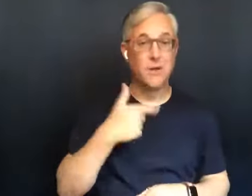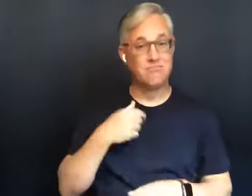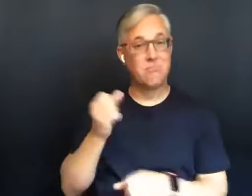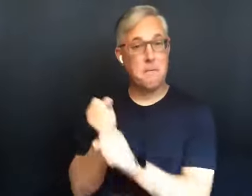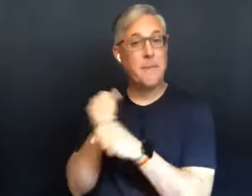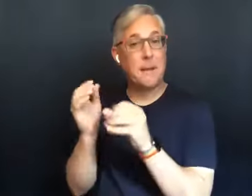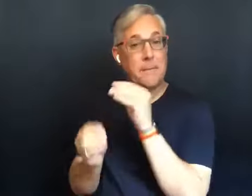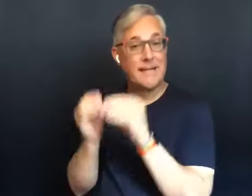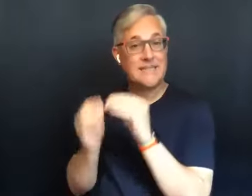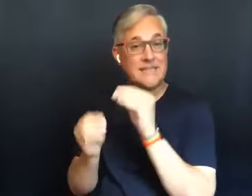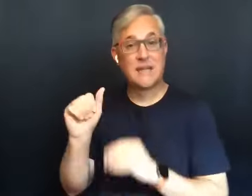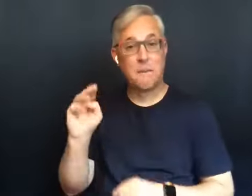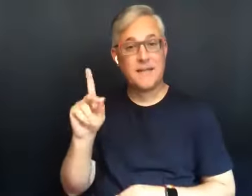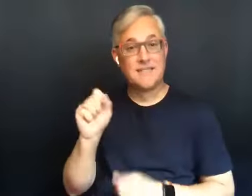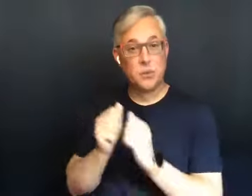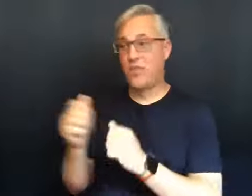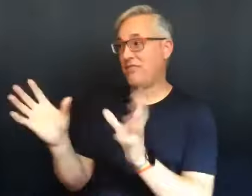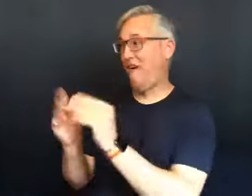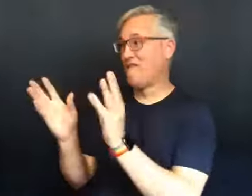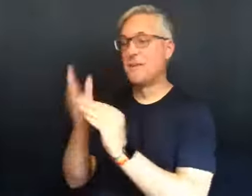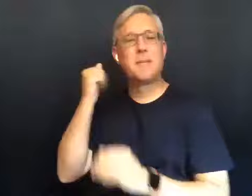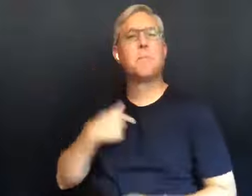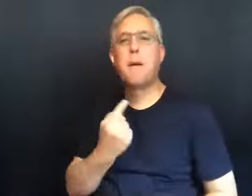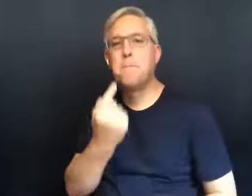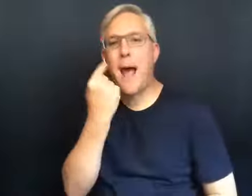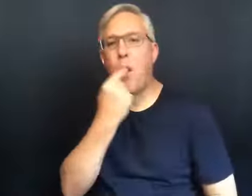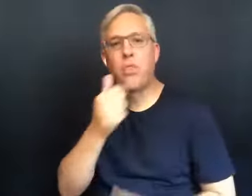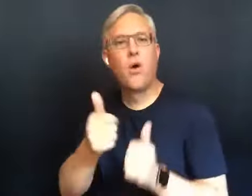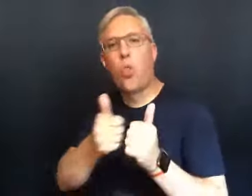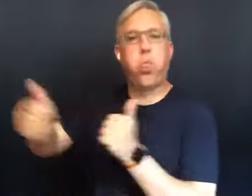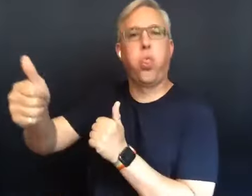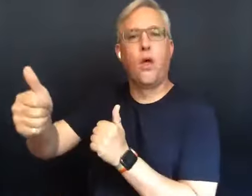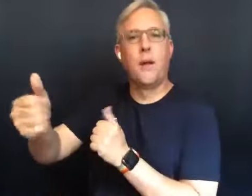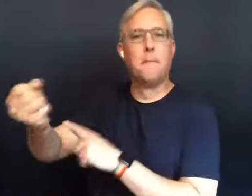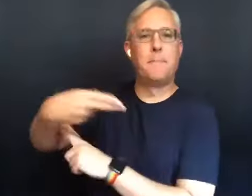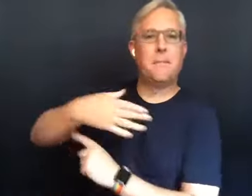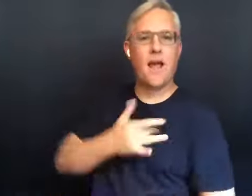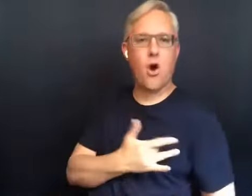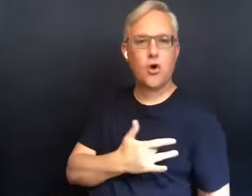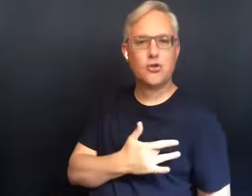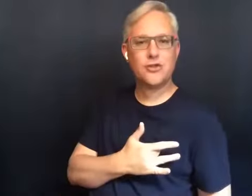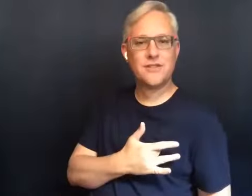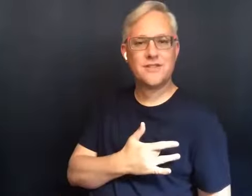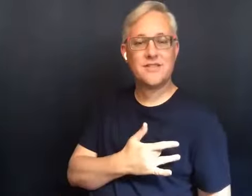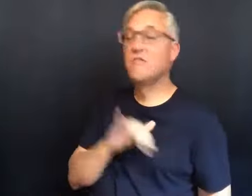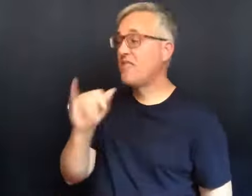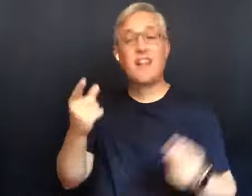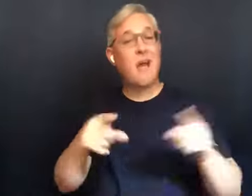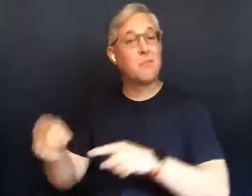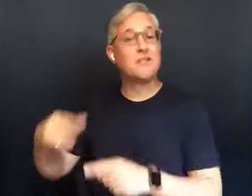and make amends to the conference, because I really felt like I spoke out, like my mouth got ahead of my heart.